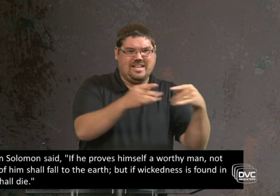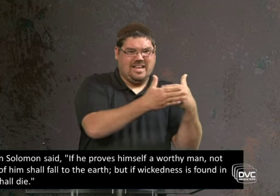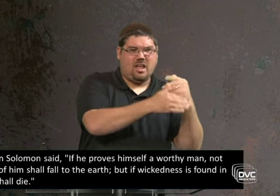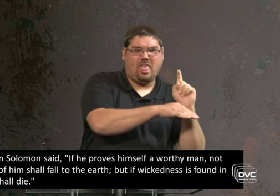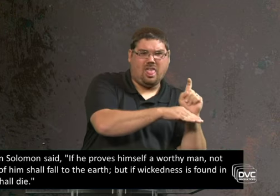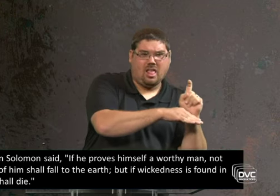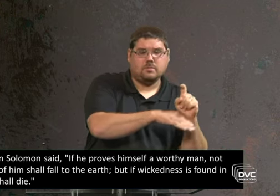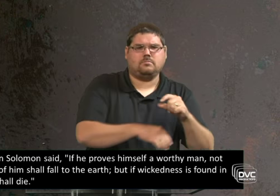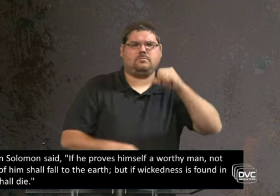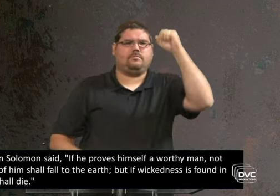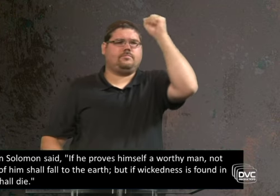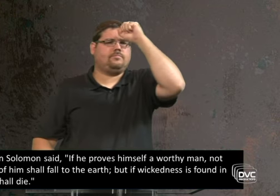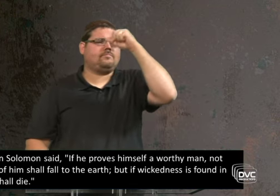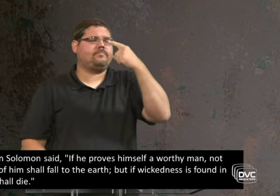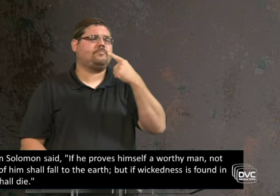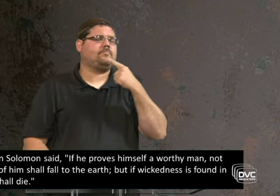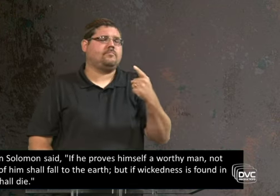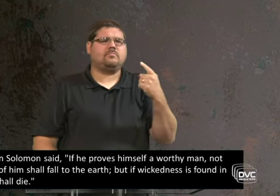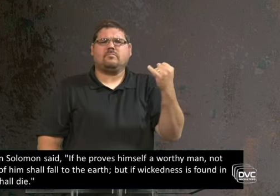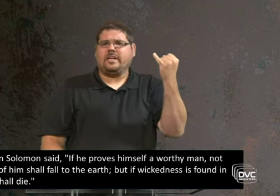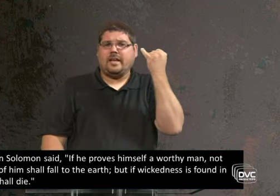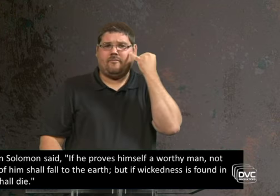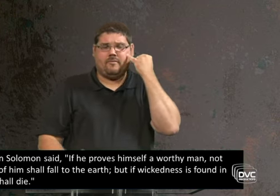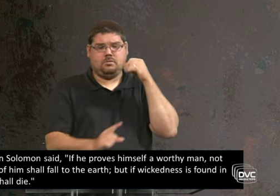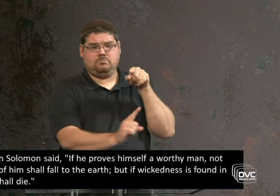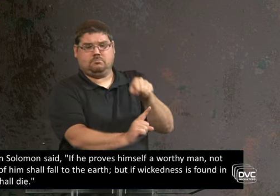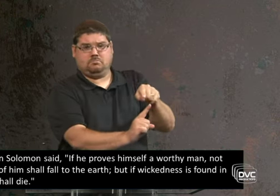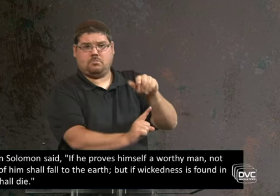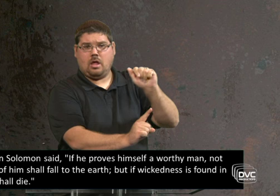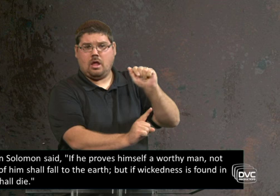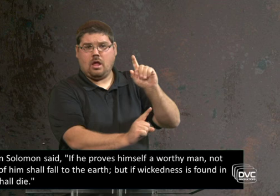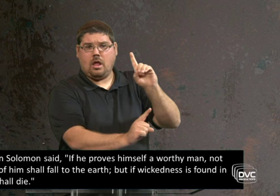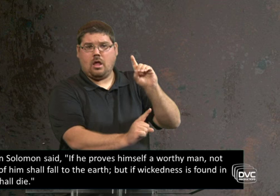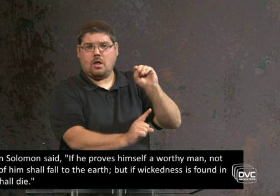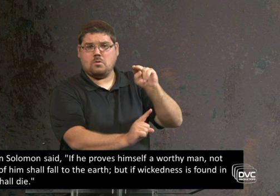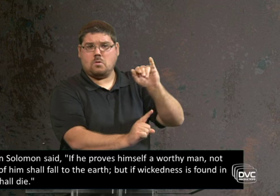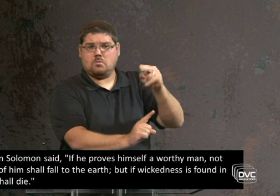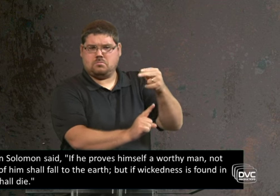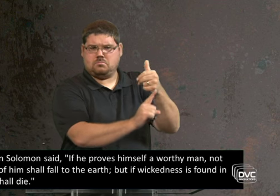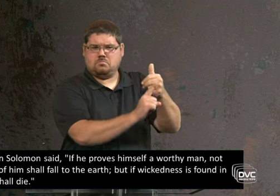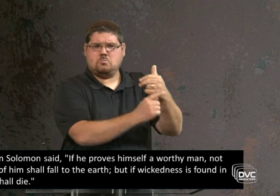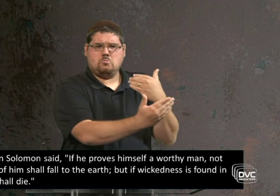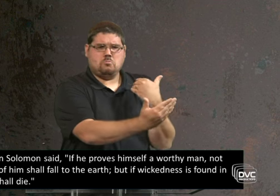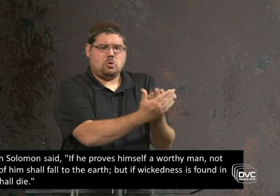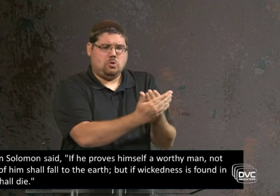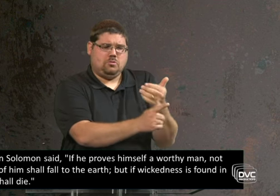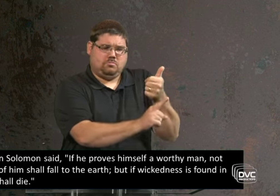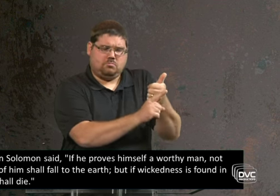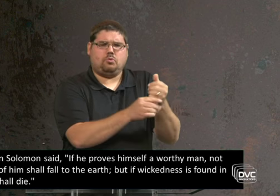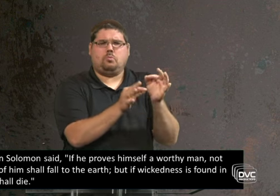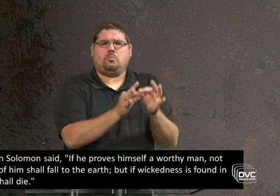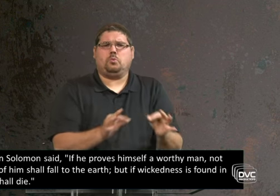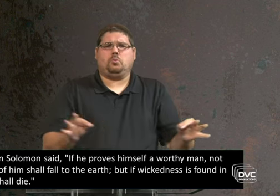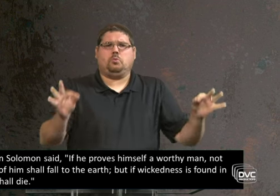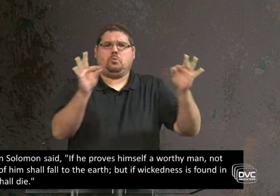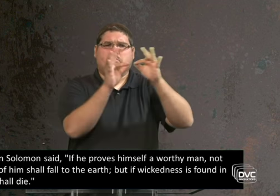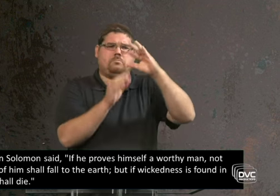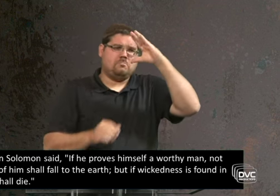When Solomon heard that Adonijah had come back, he said that if Adonijah